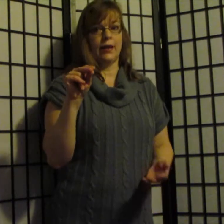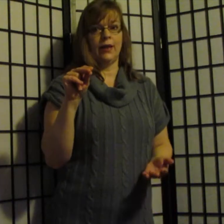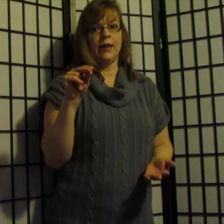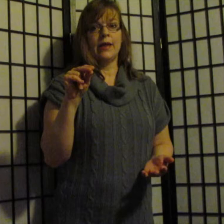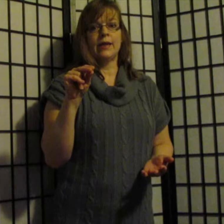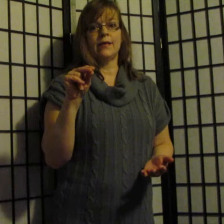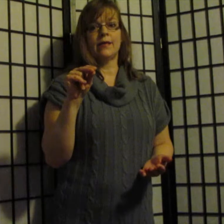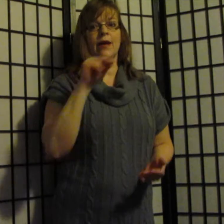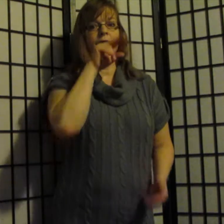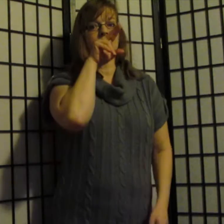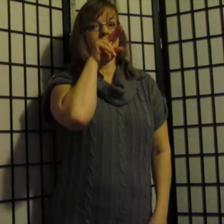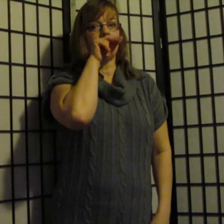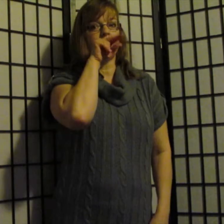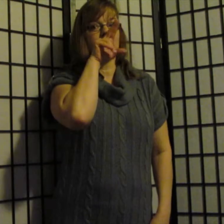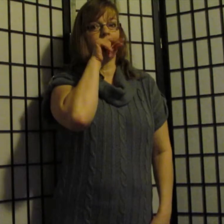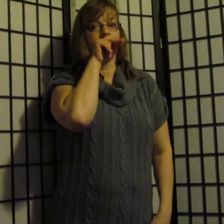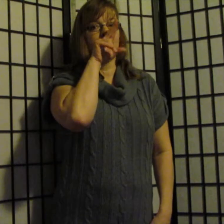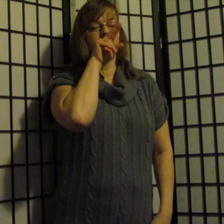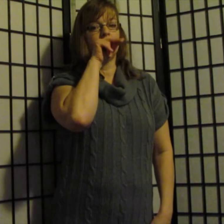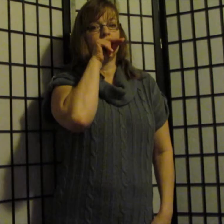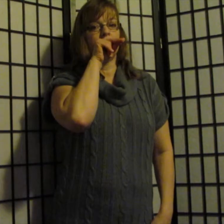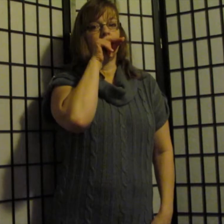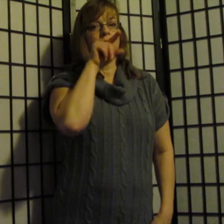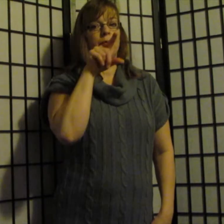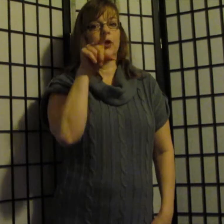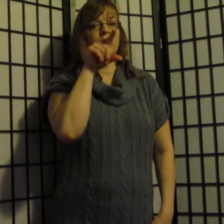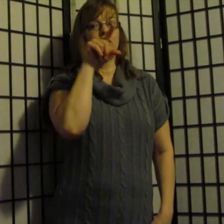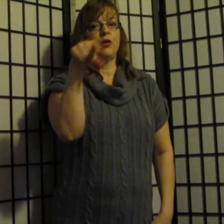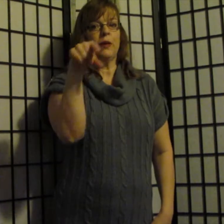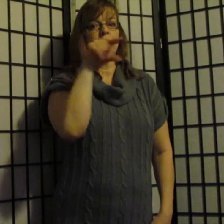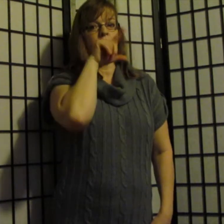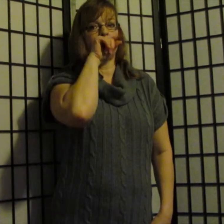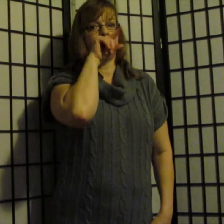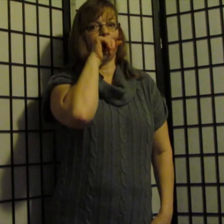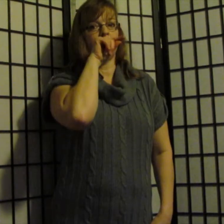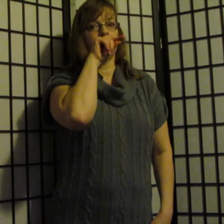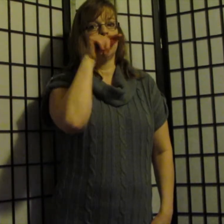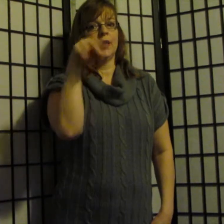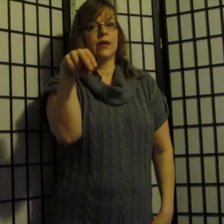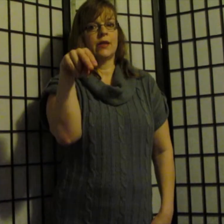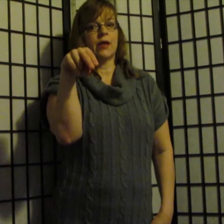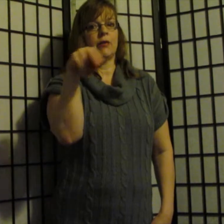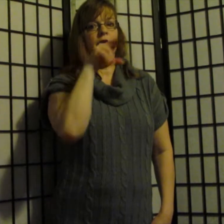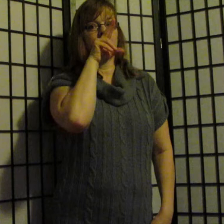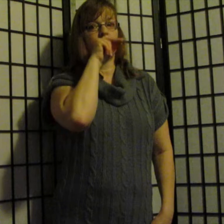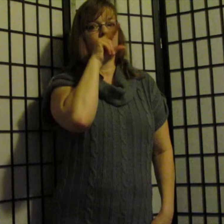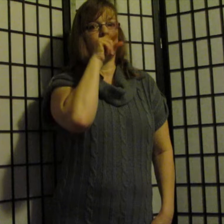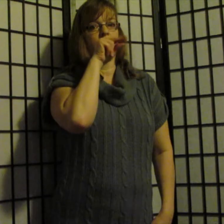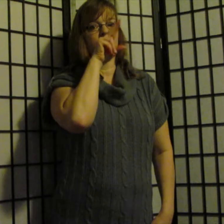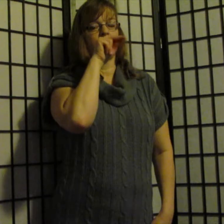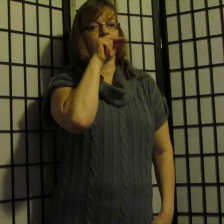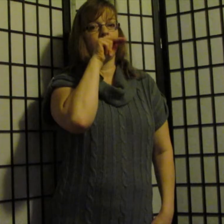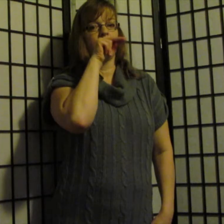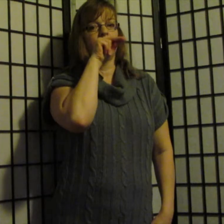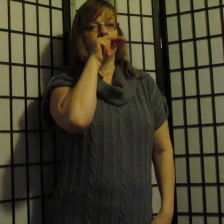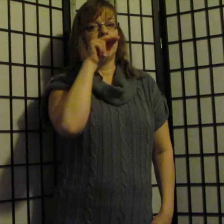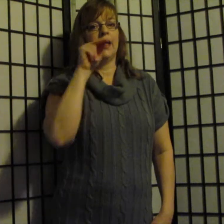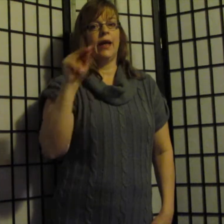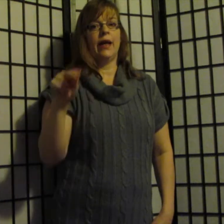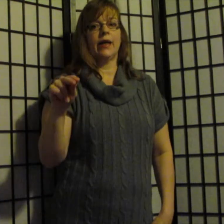already is the sign for duck. Bird, you will use 1 finger. Duck will use 2 fingers. And